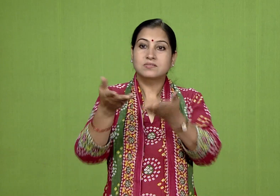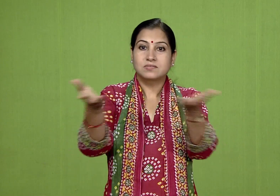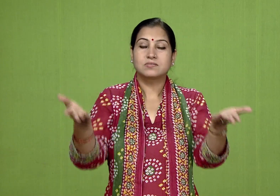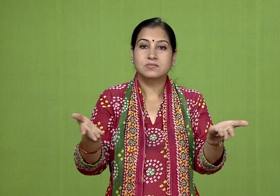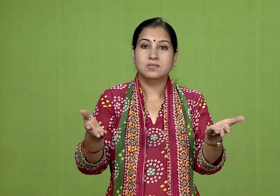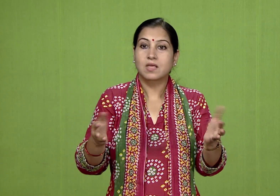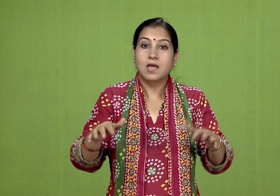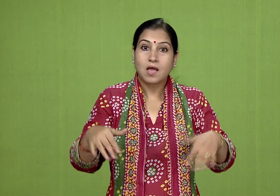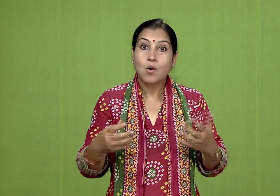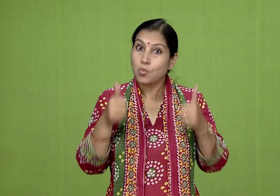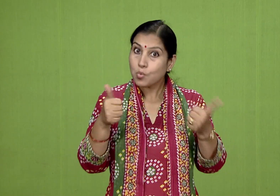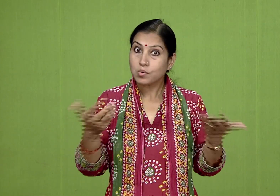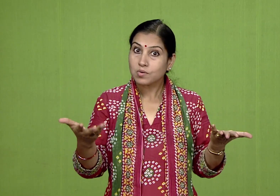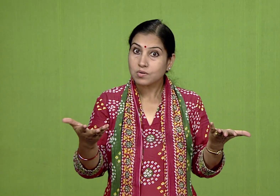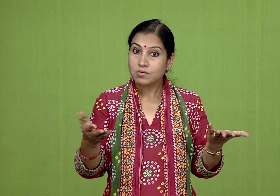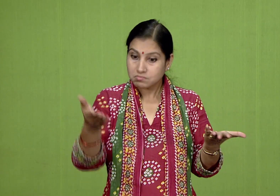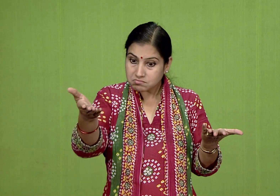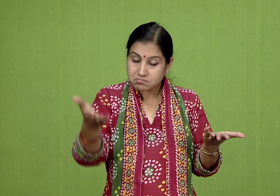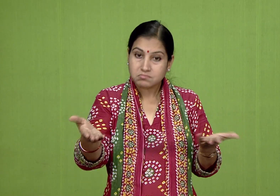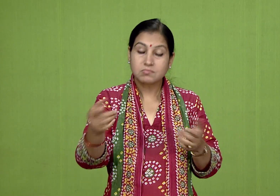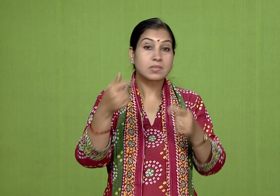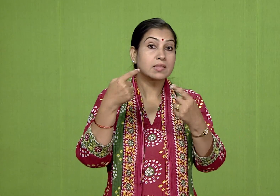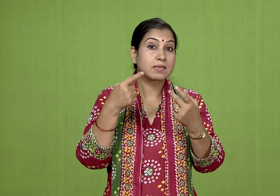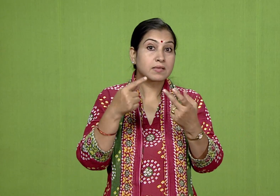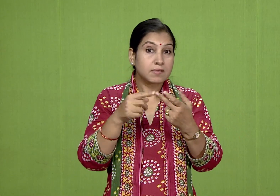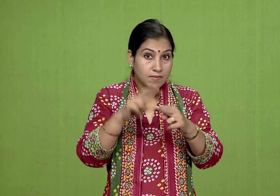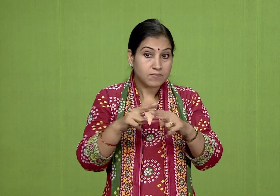How good it would be if we start